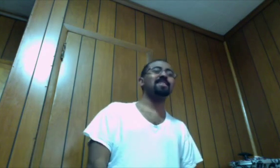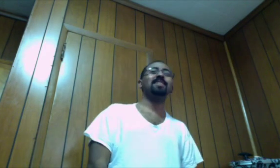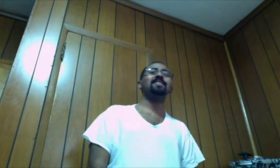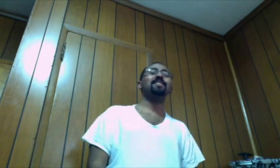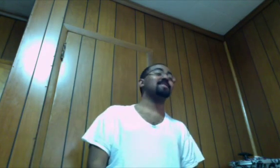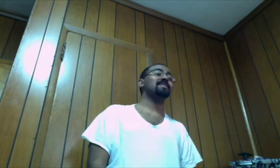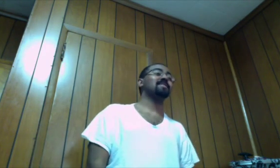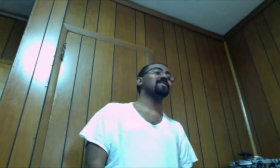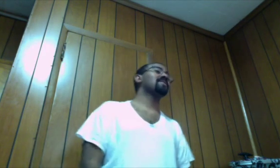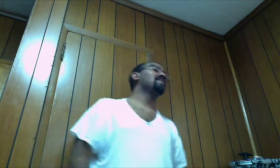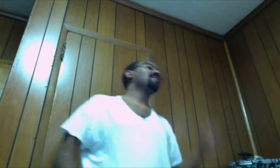That's hilarious.